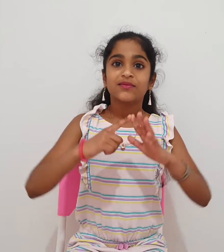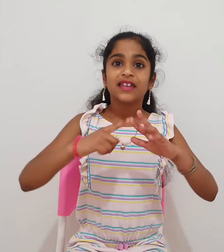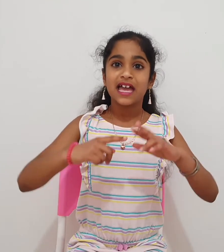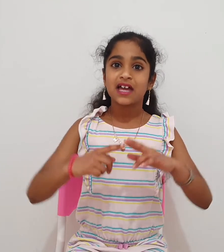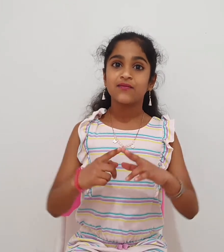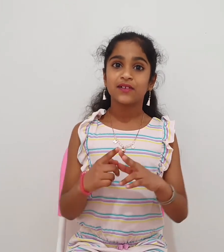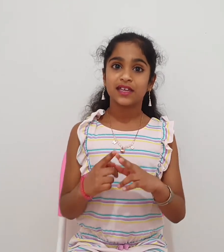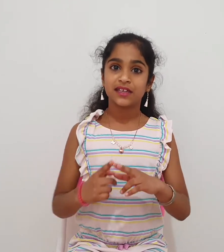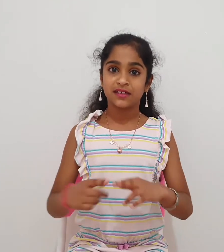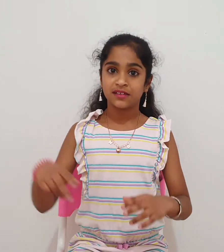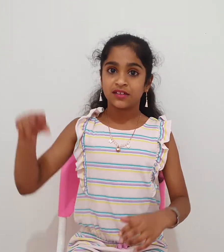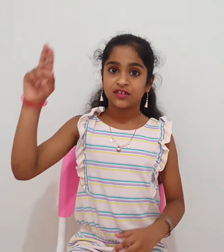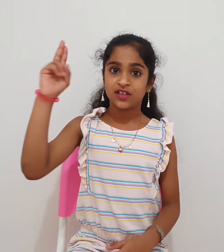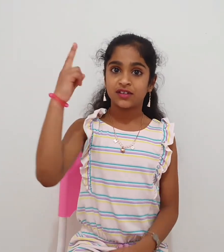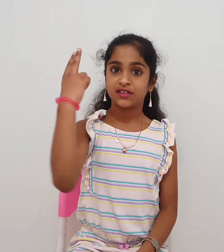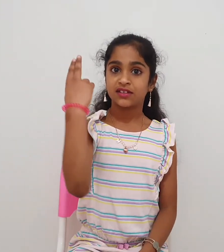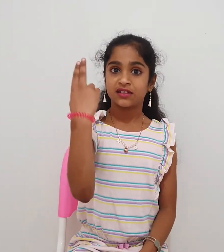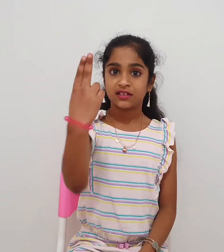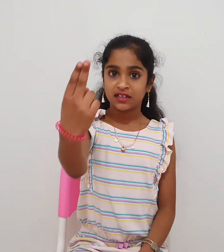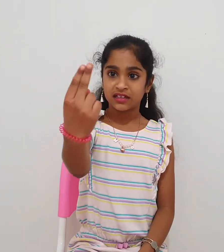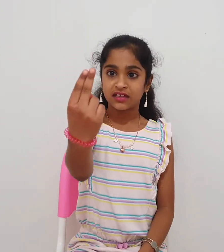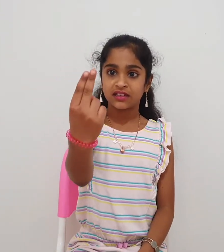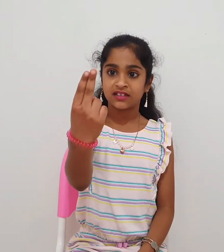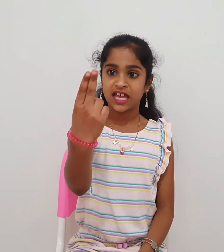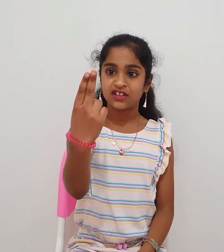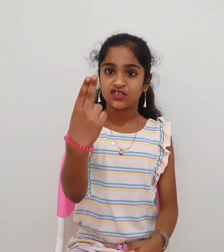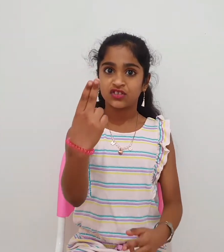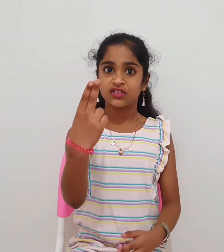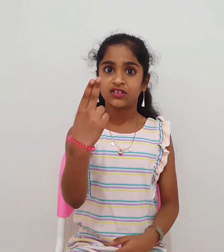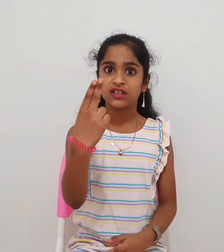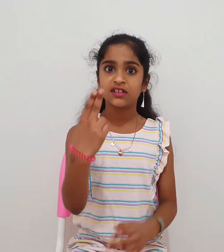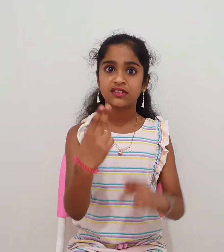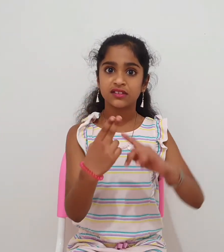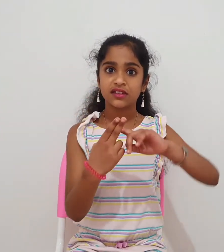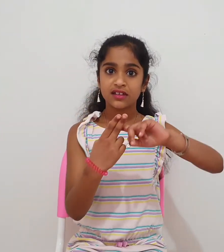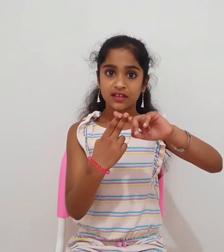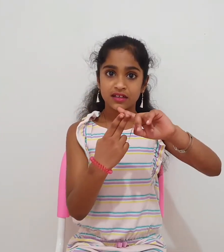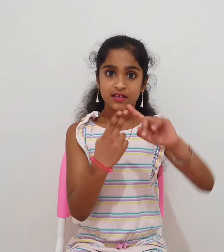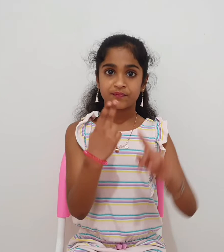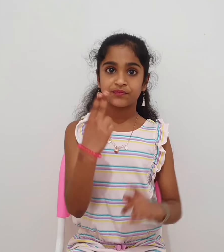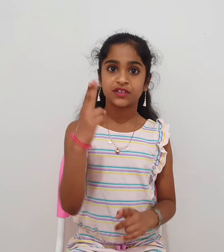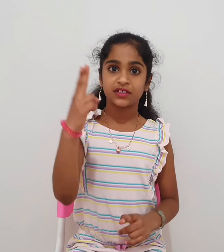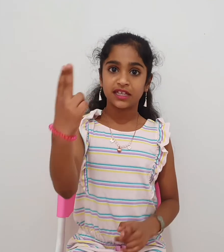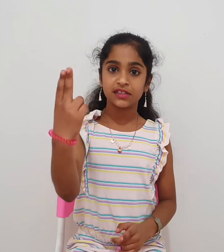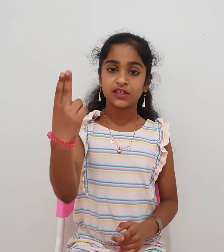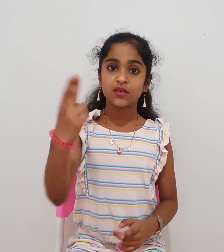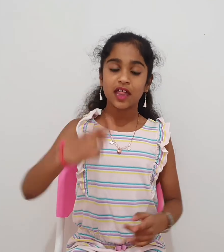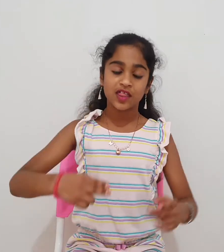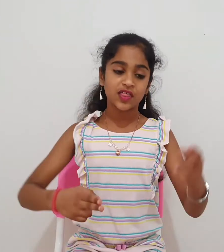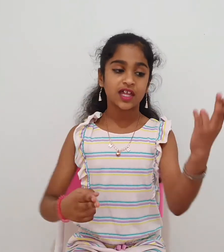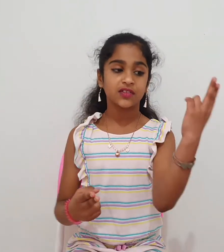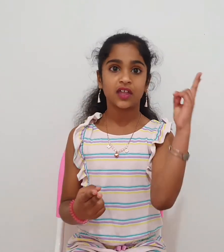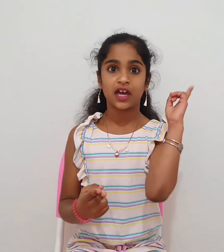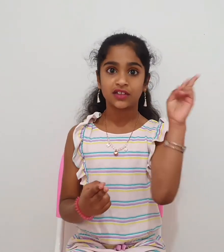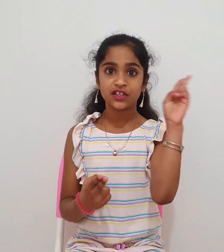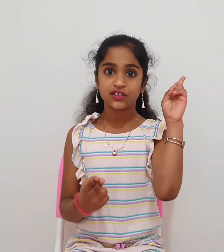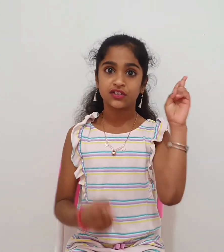F is just attach this these two and then the other two